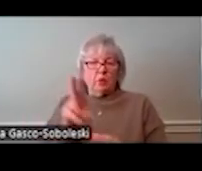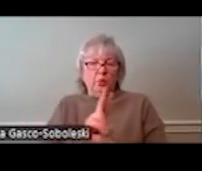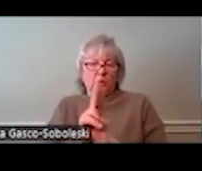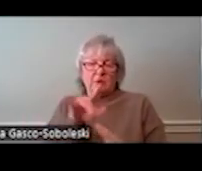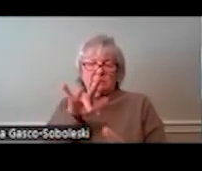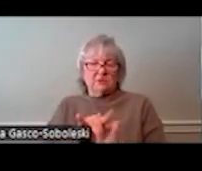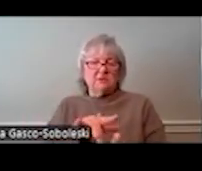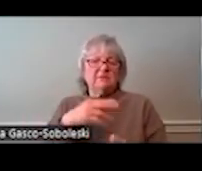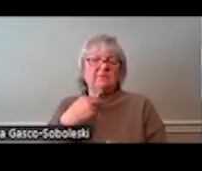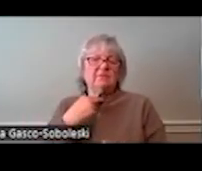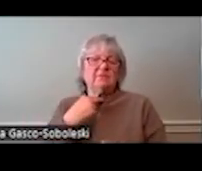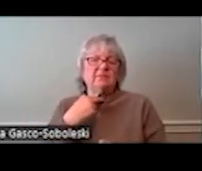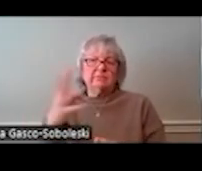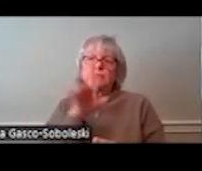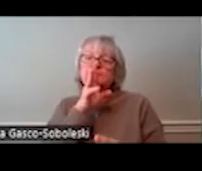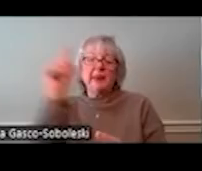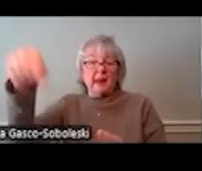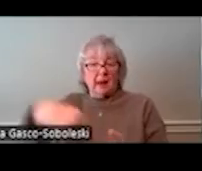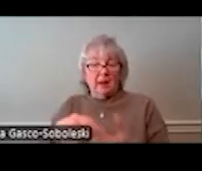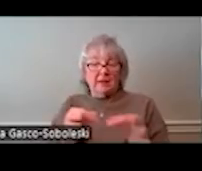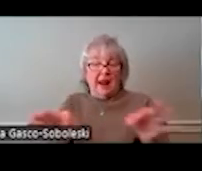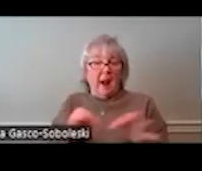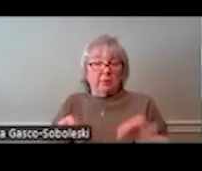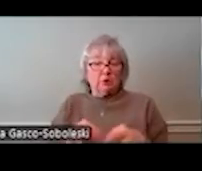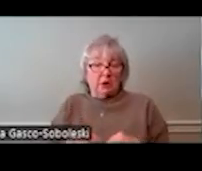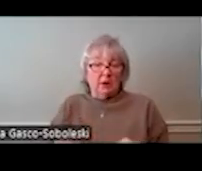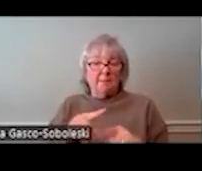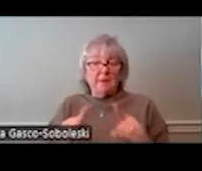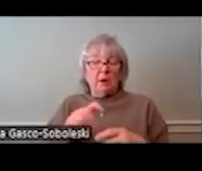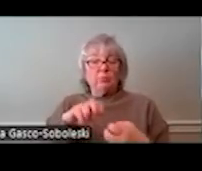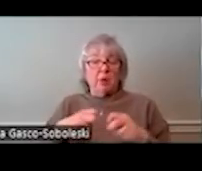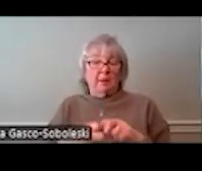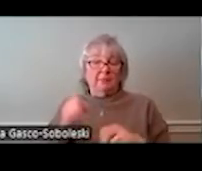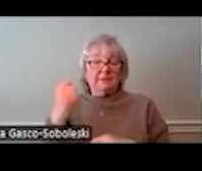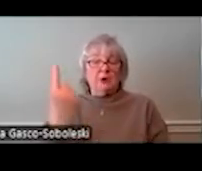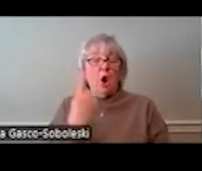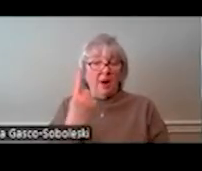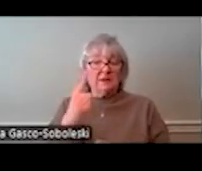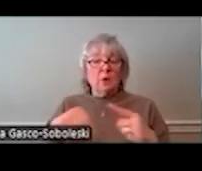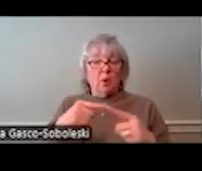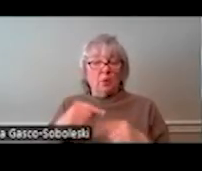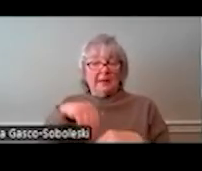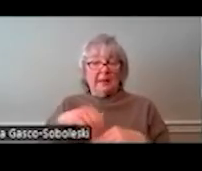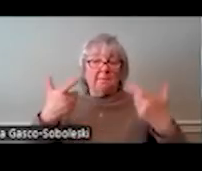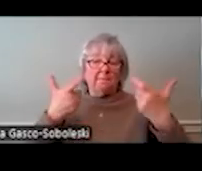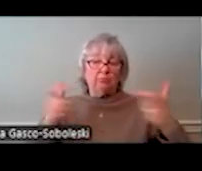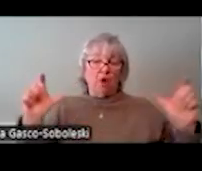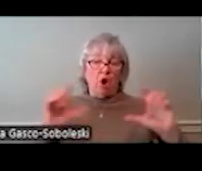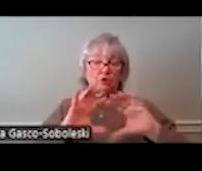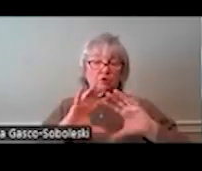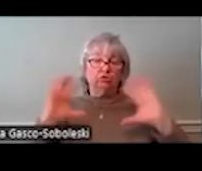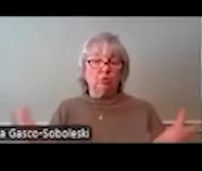Like, for example, if I am using a speech to text to see